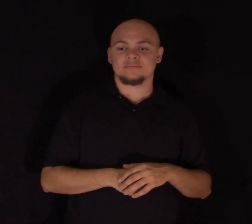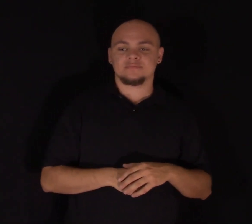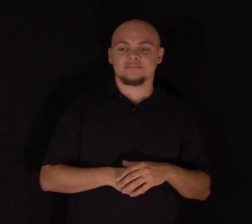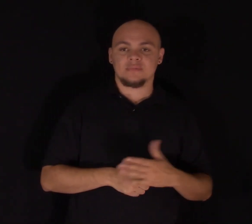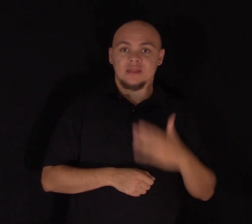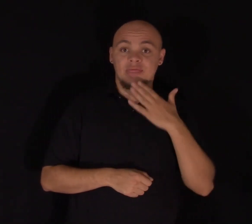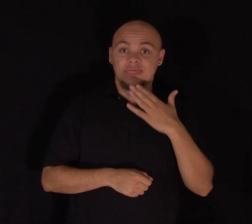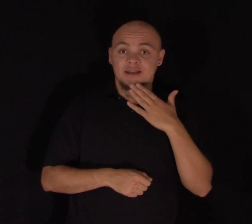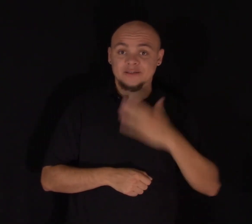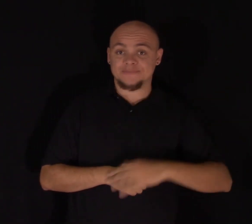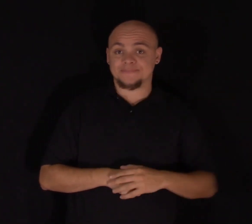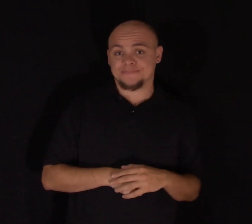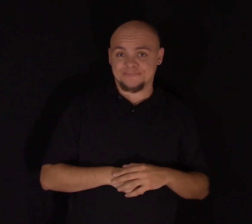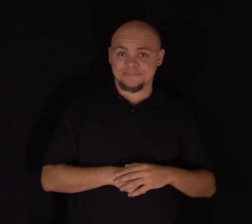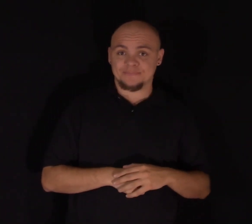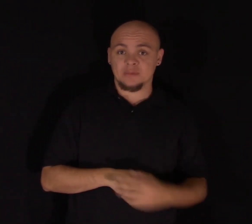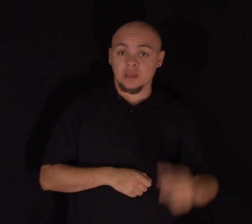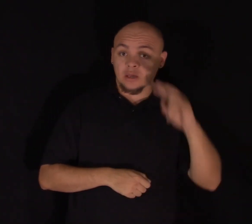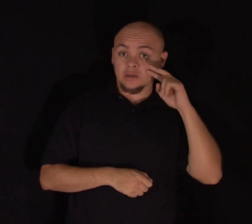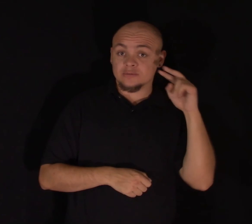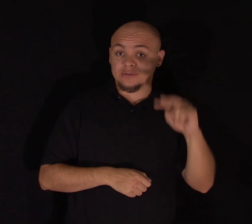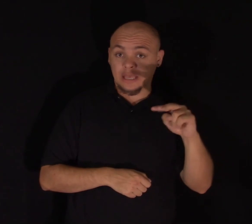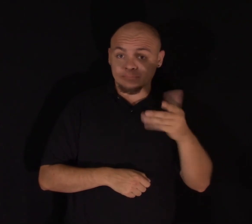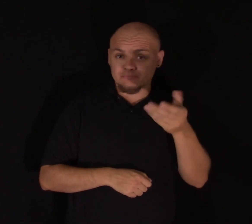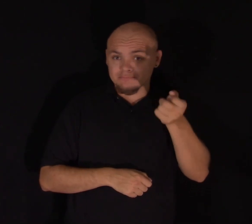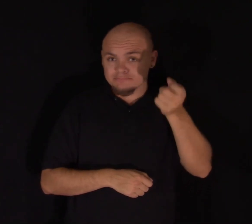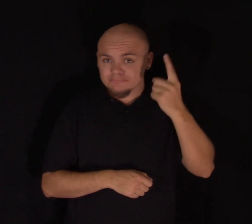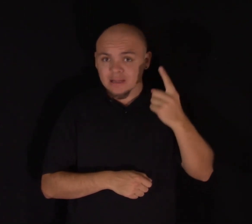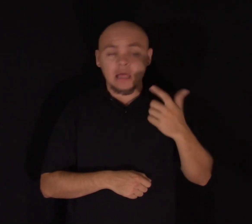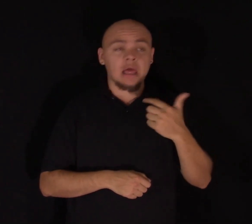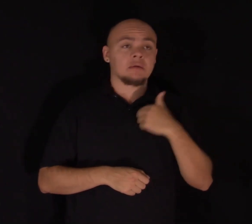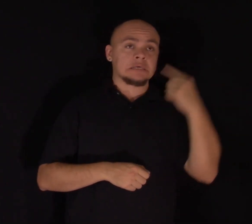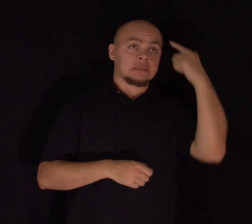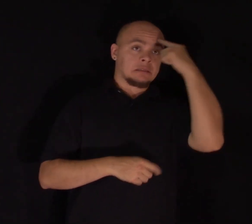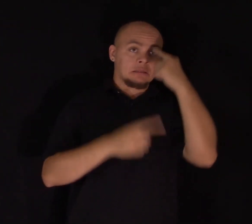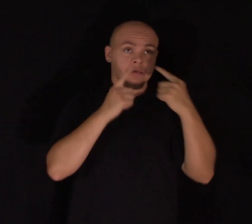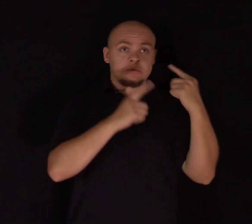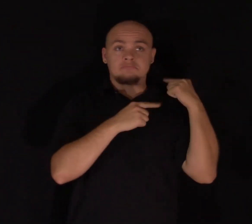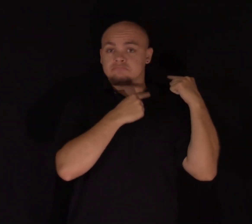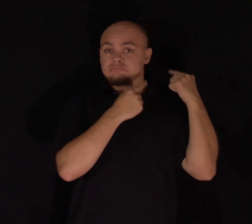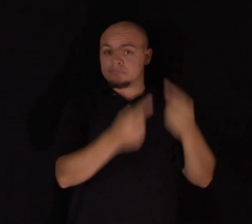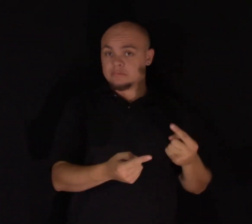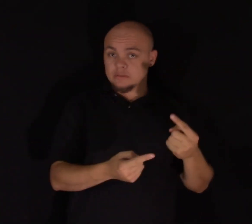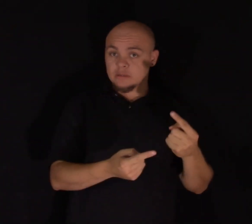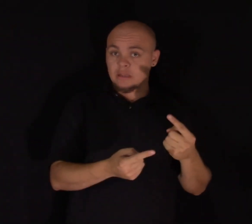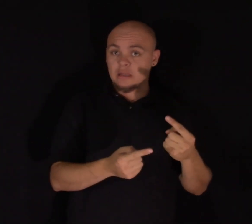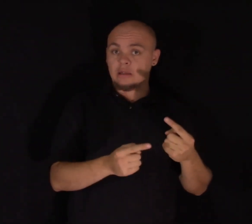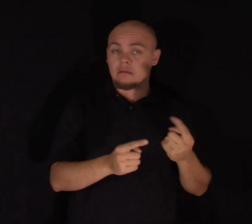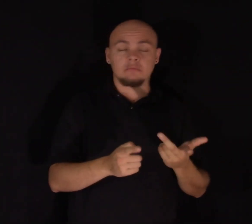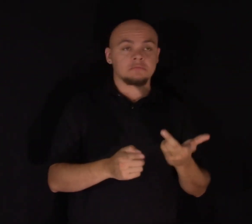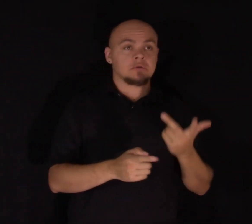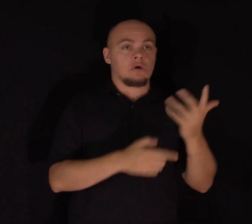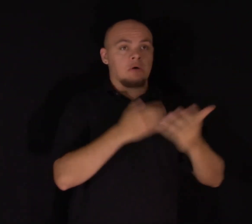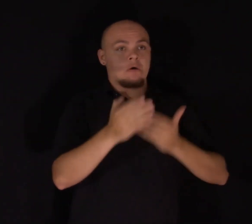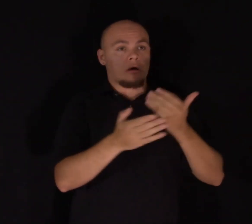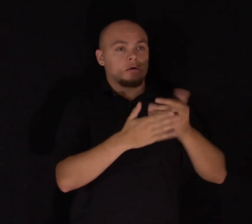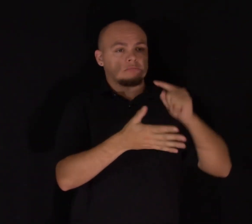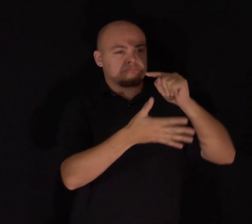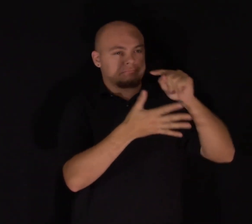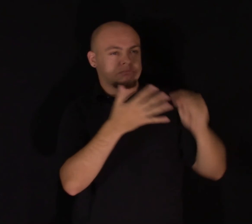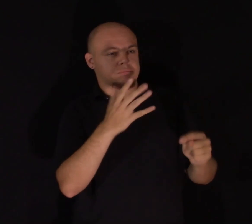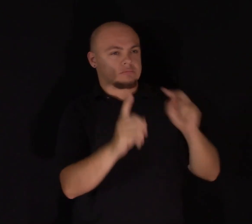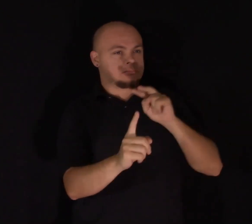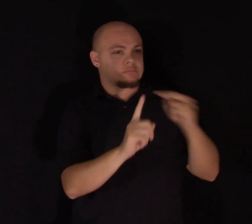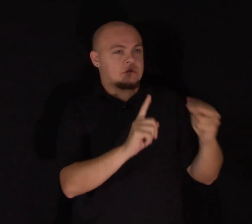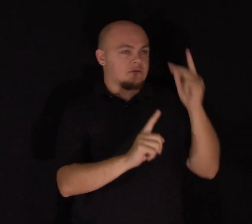Thank you. So, as you can see, I've been thinking this way for many years, but I'd never really had to apply all of these aspects of